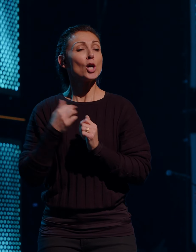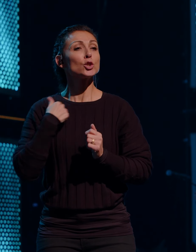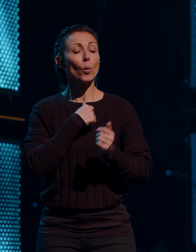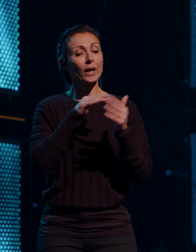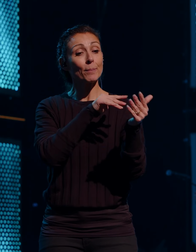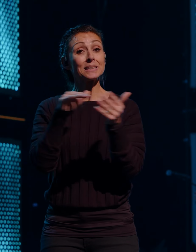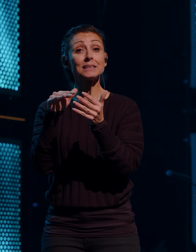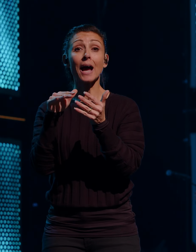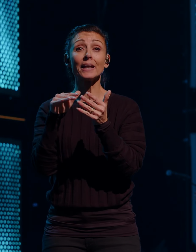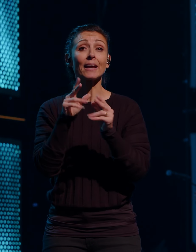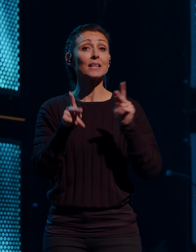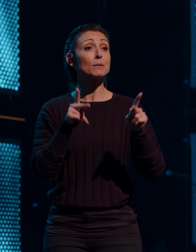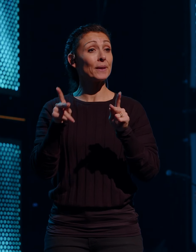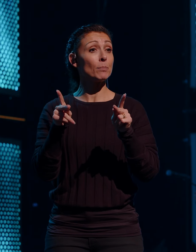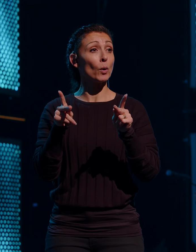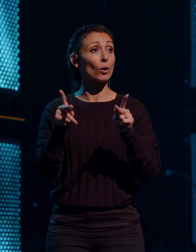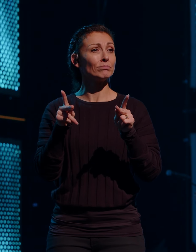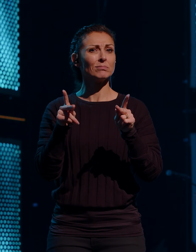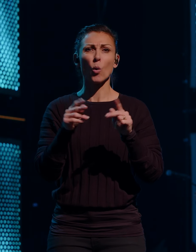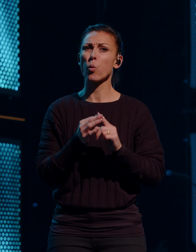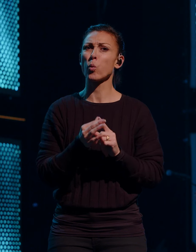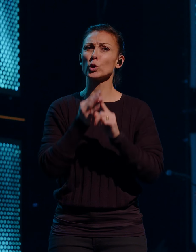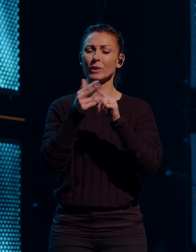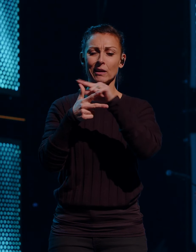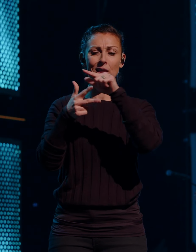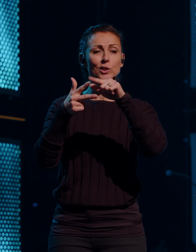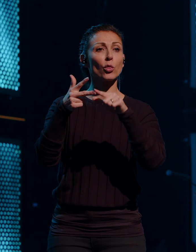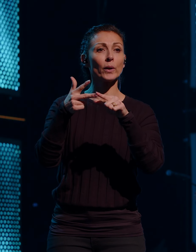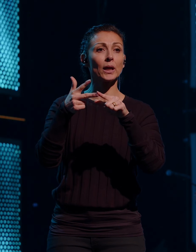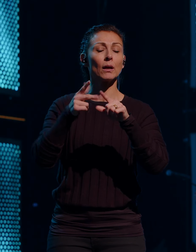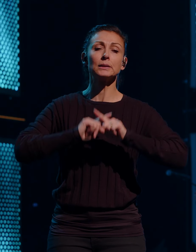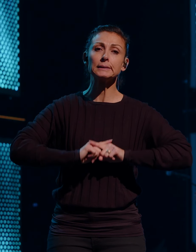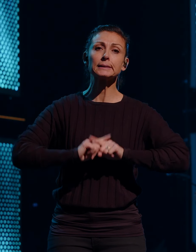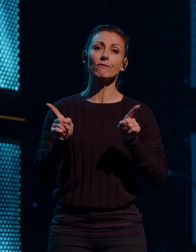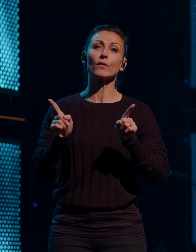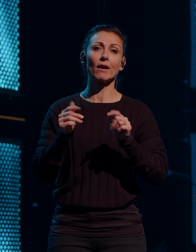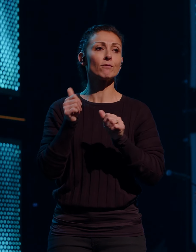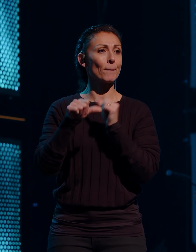conversions, that they're all unique. They're all very different people.